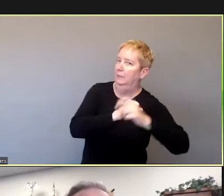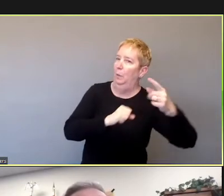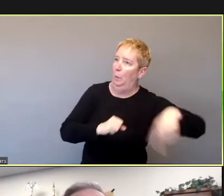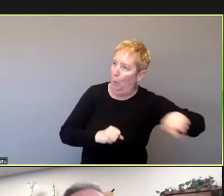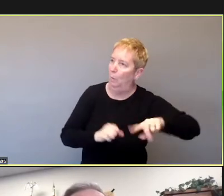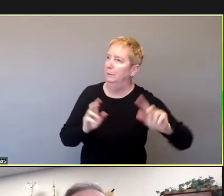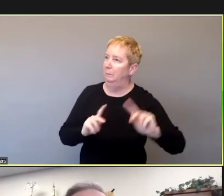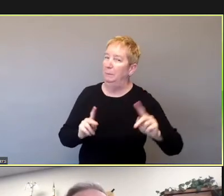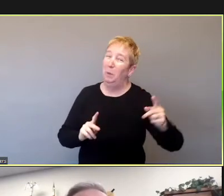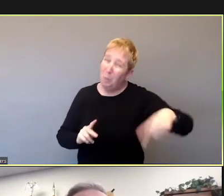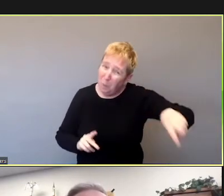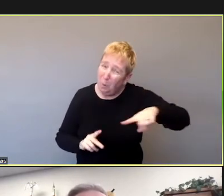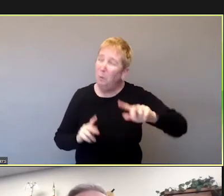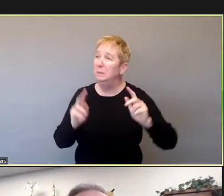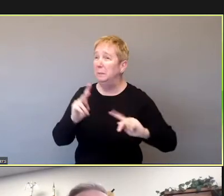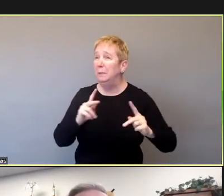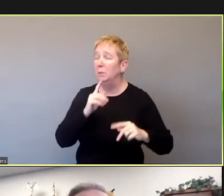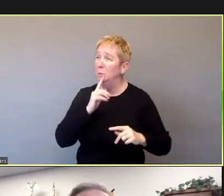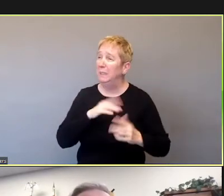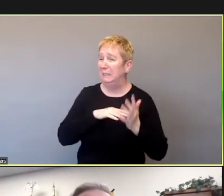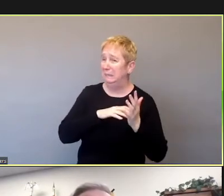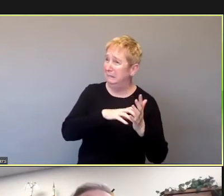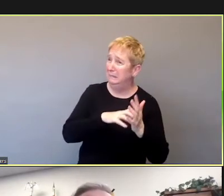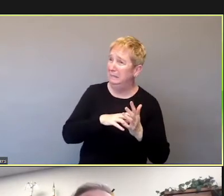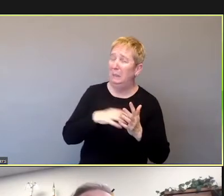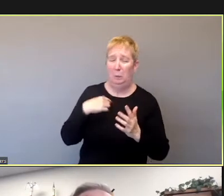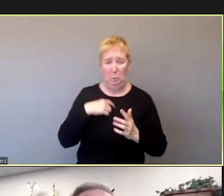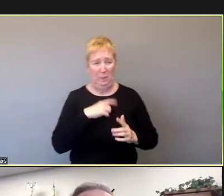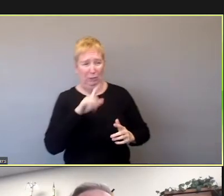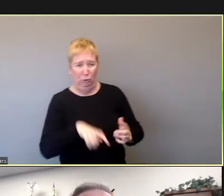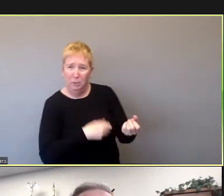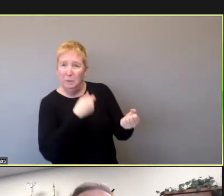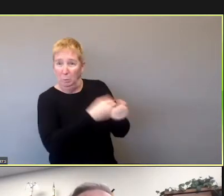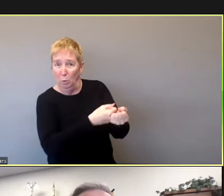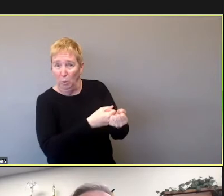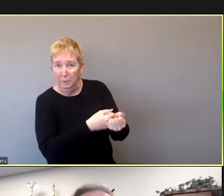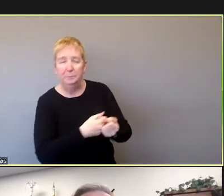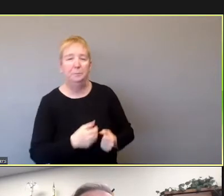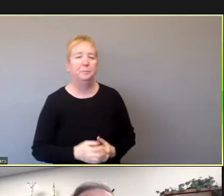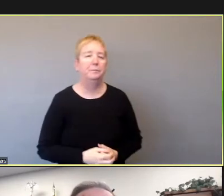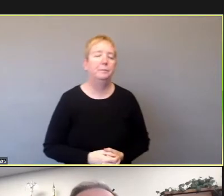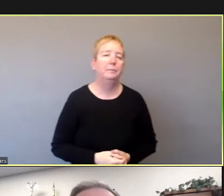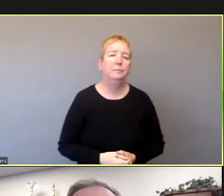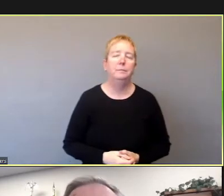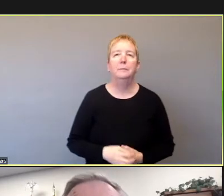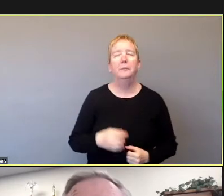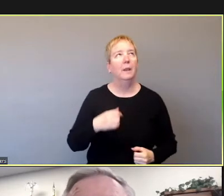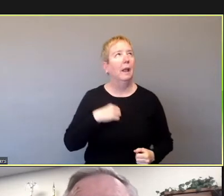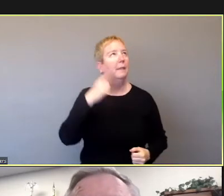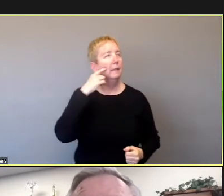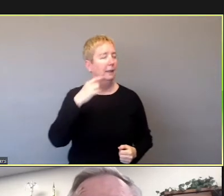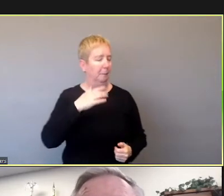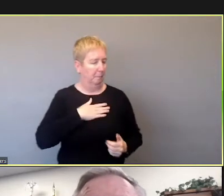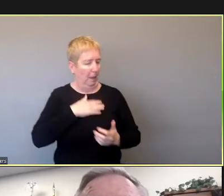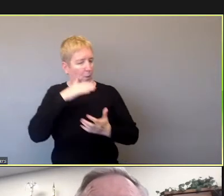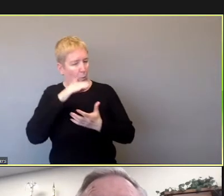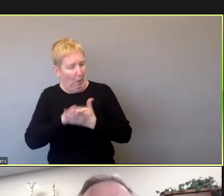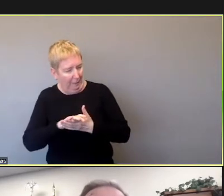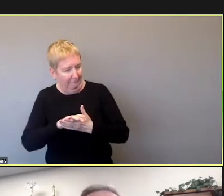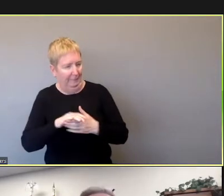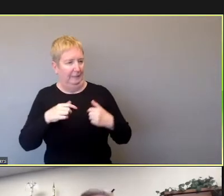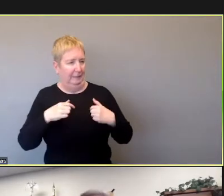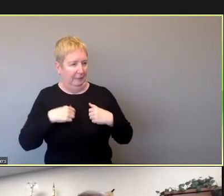in New Mexico, I sort of feel like, can we go to the next slide, Brianna? I feel like my wife and I, between the 2 of us, have this